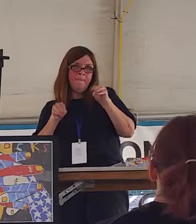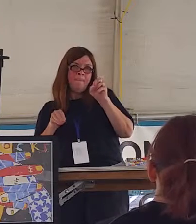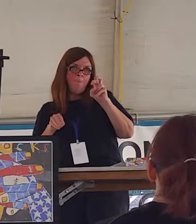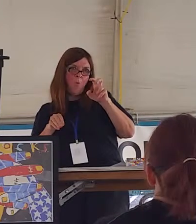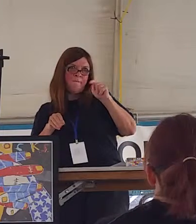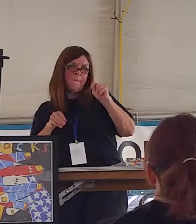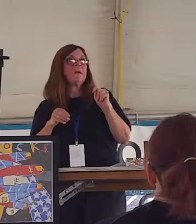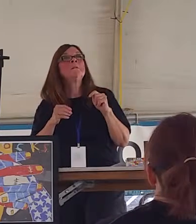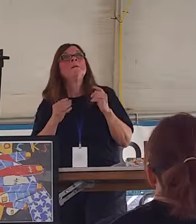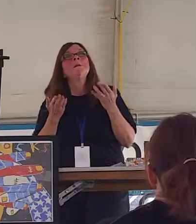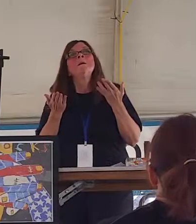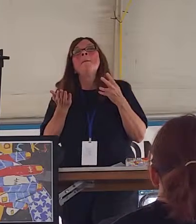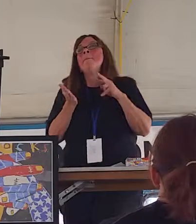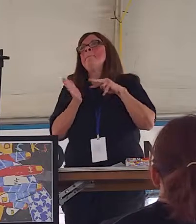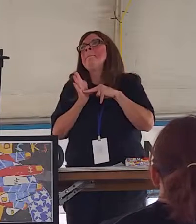and that's my movement.